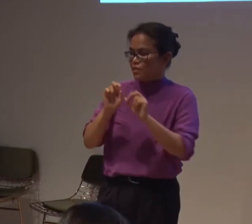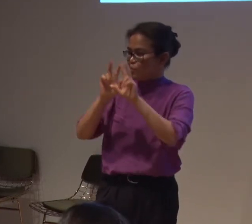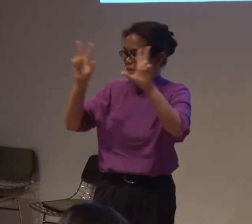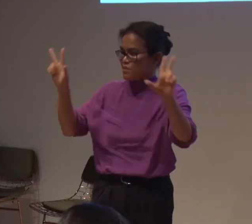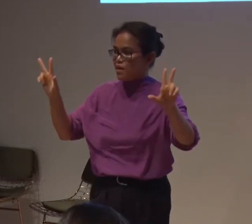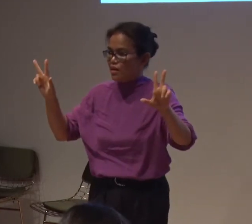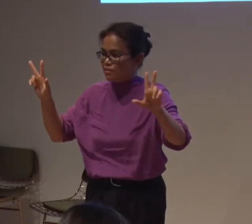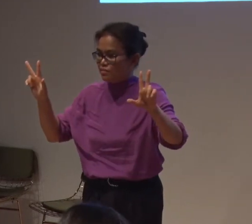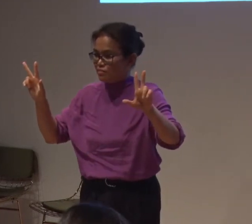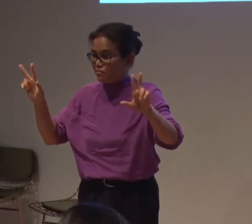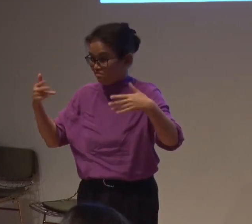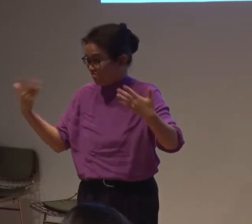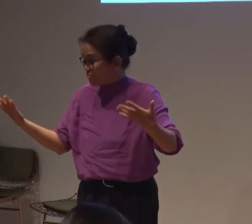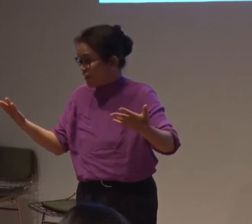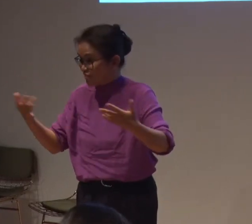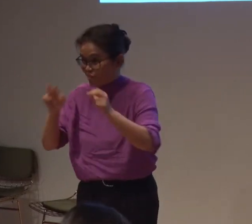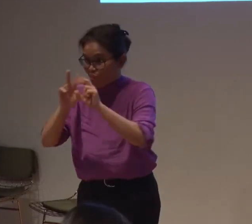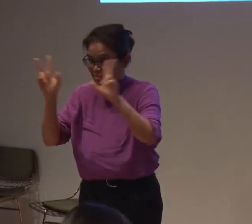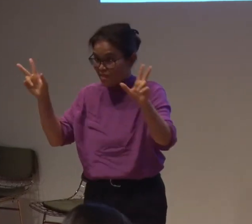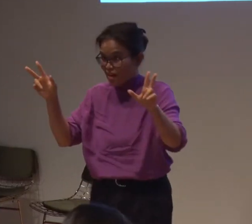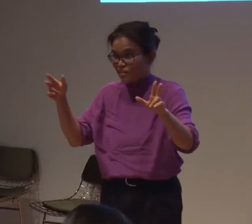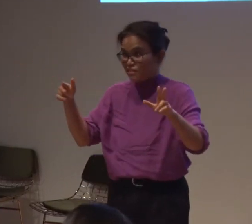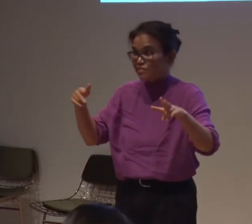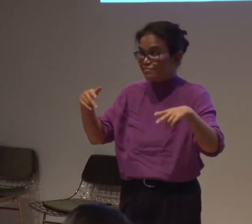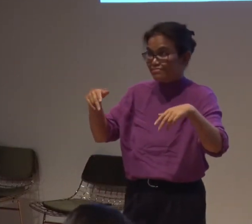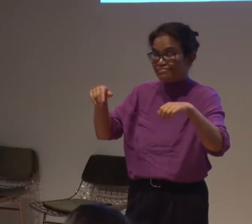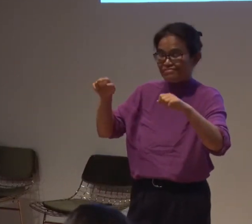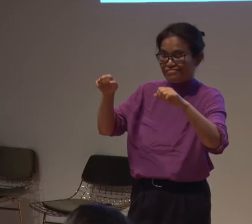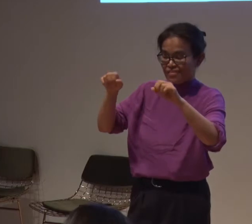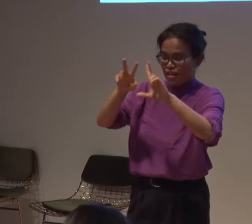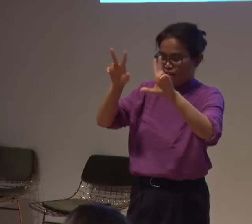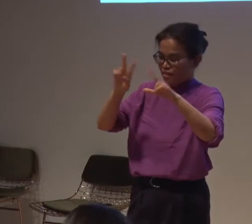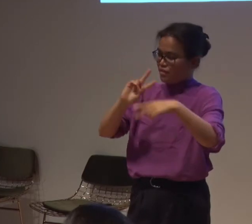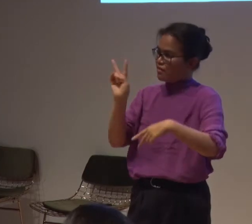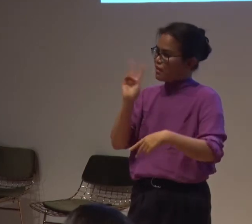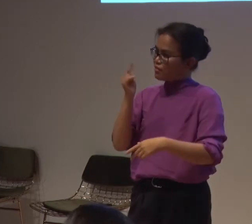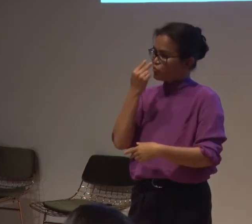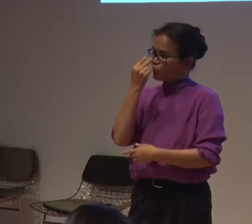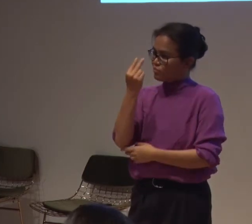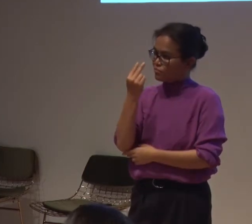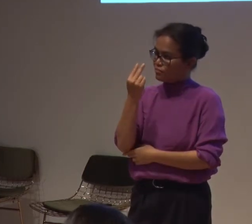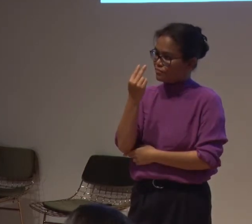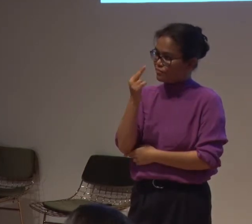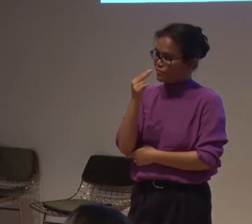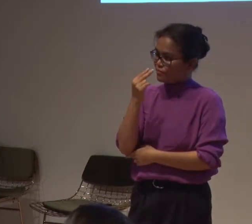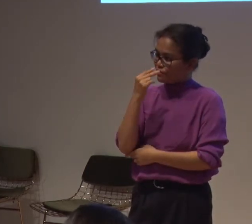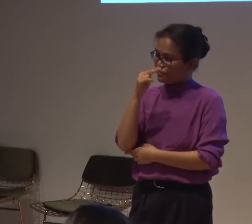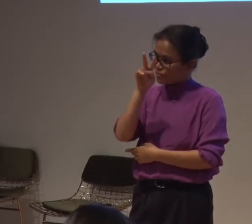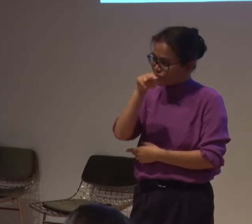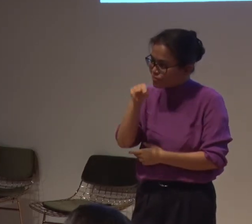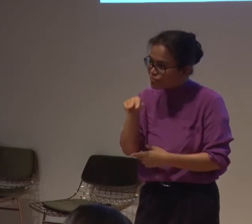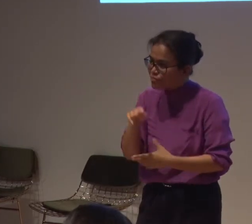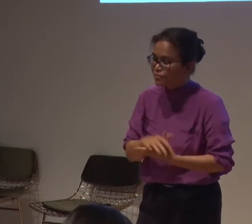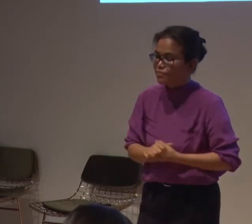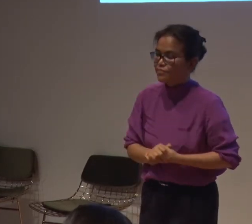job, what do they do? Well, they usually go to a website and they look for a job opening.